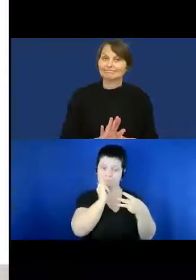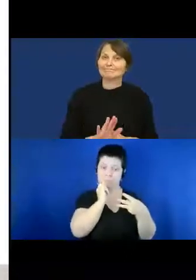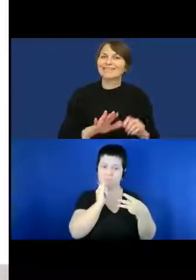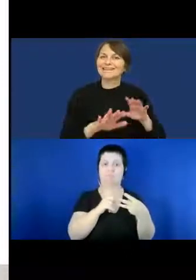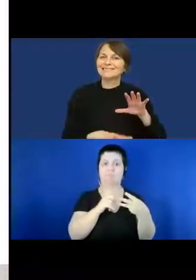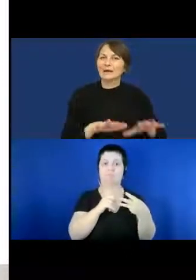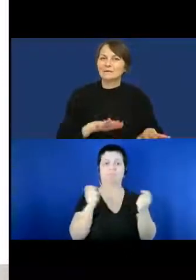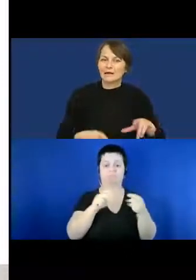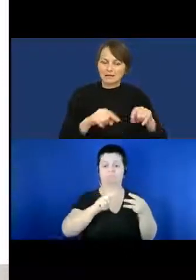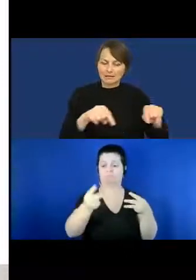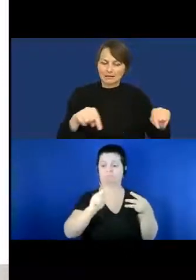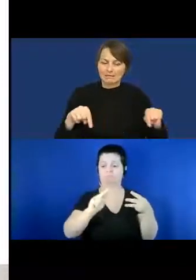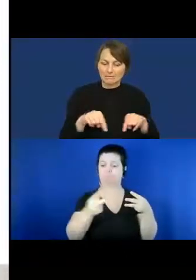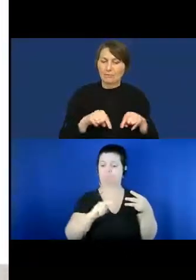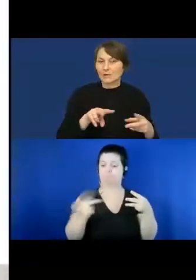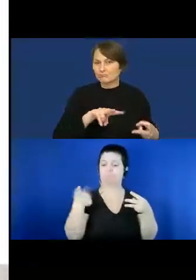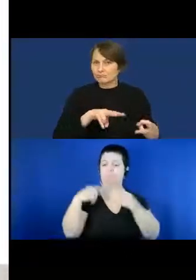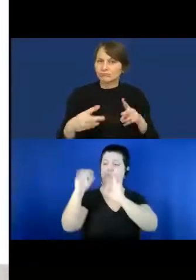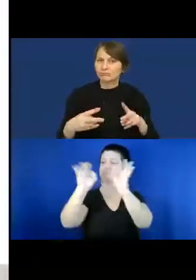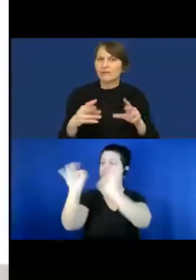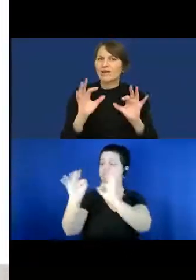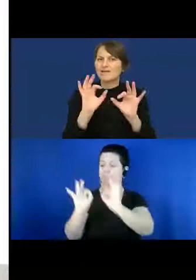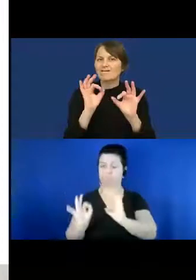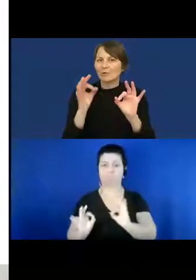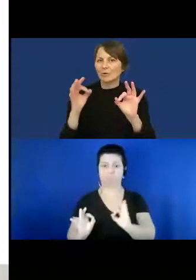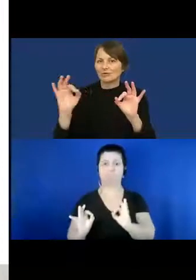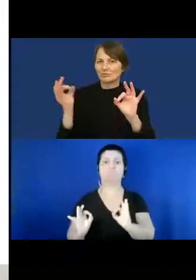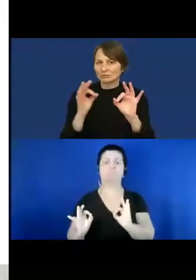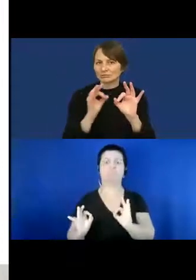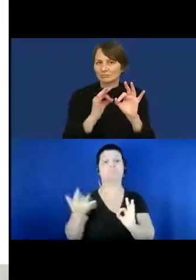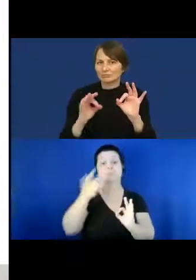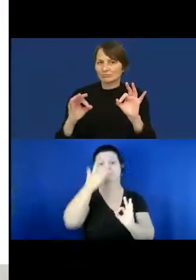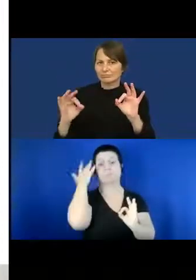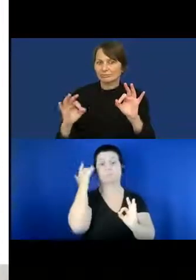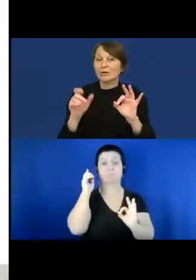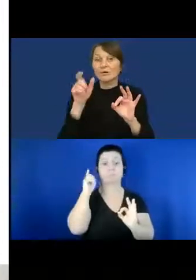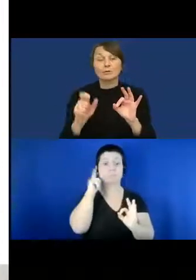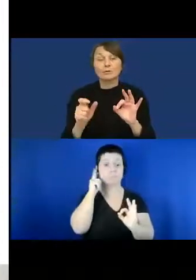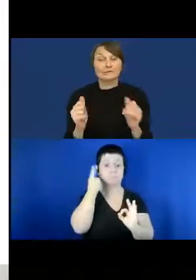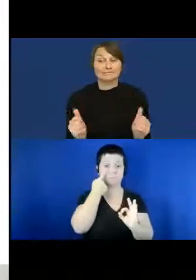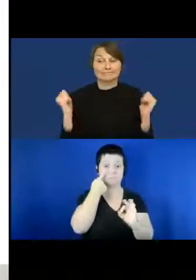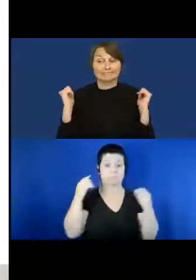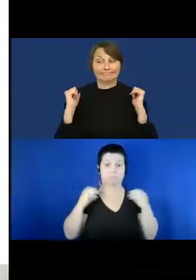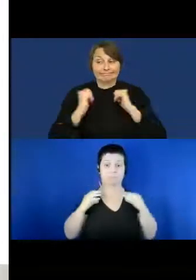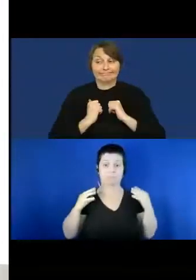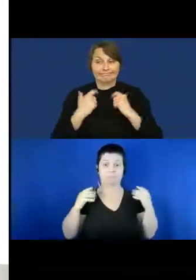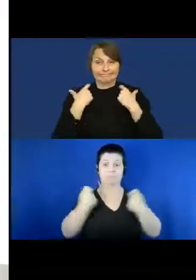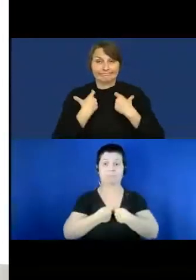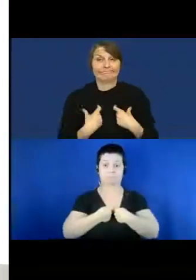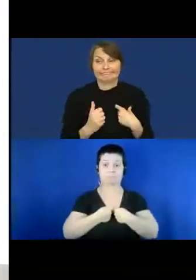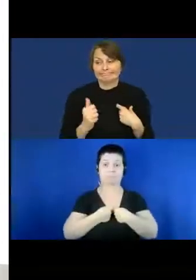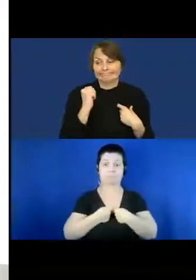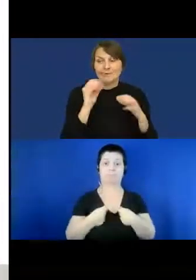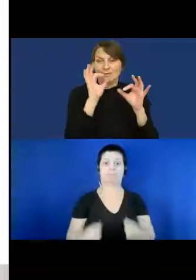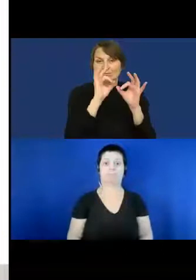translated into vibration patterns that are displayed to the person with deaf blindness wearing the haptic